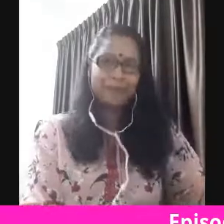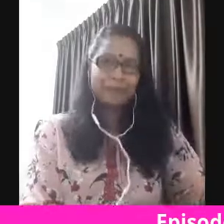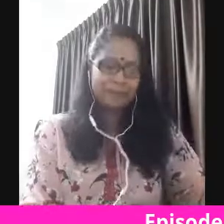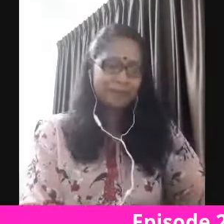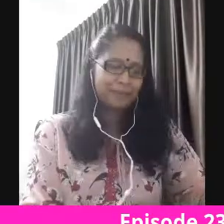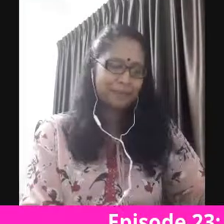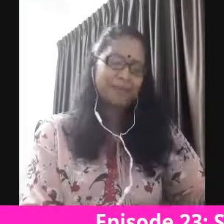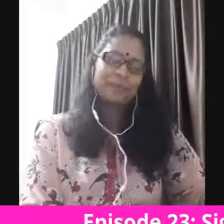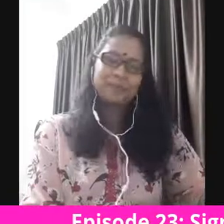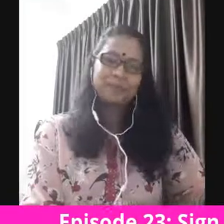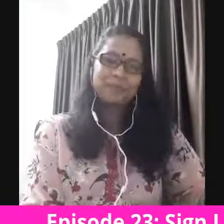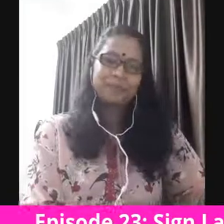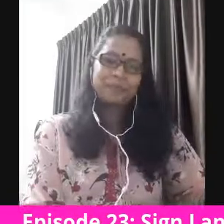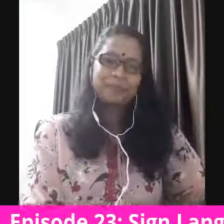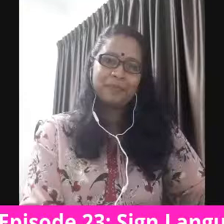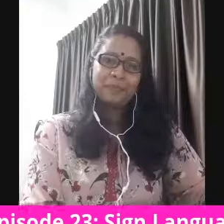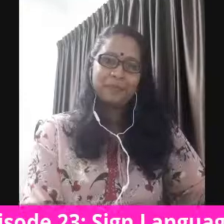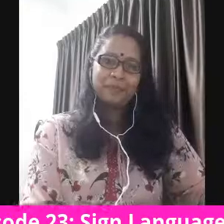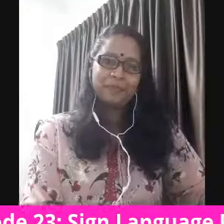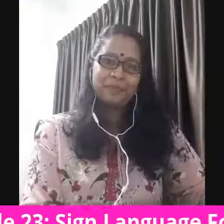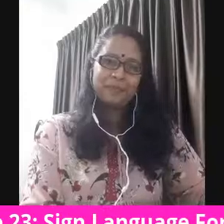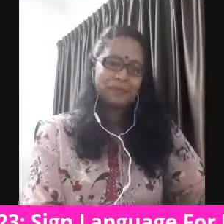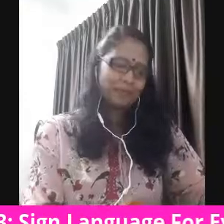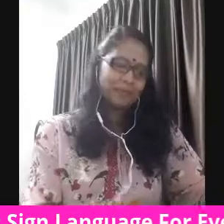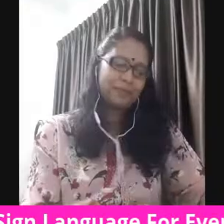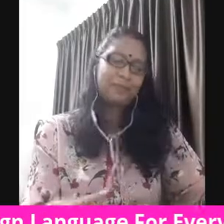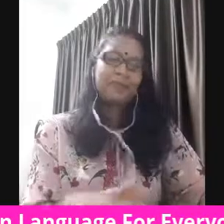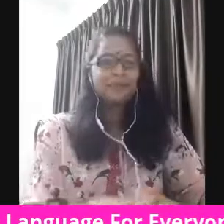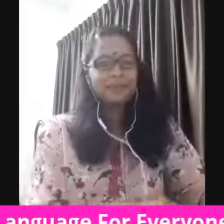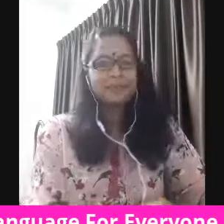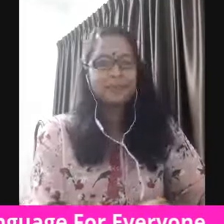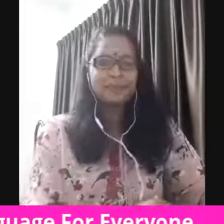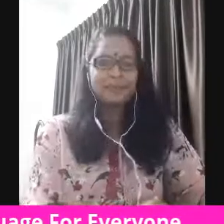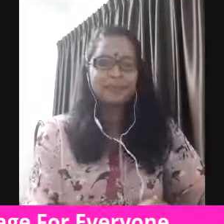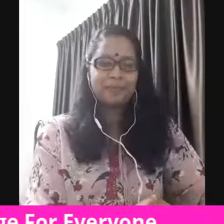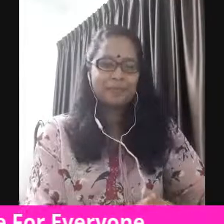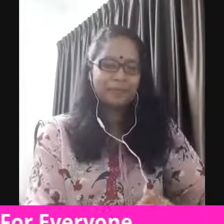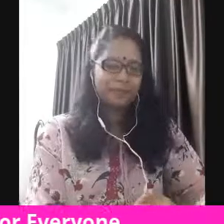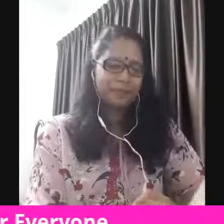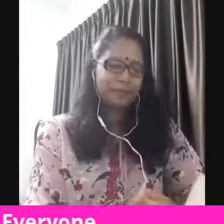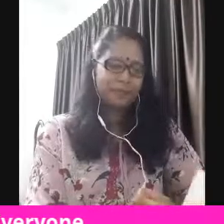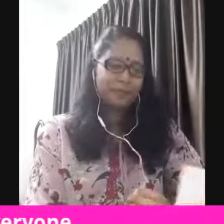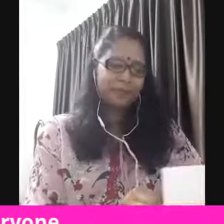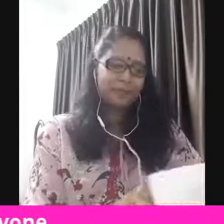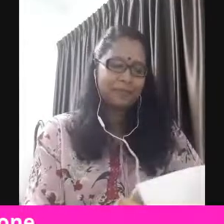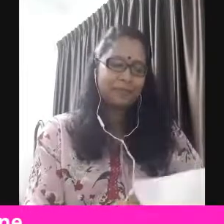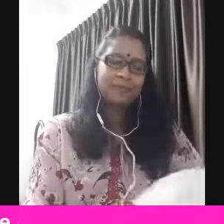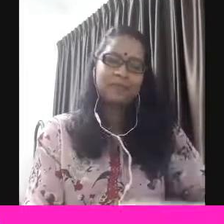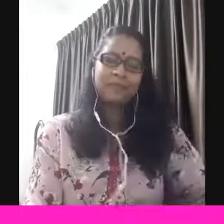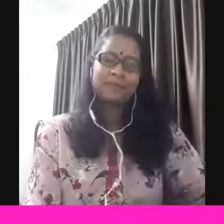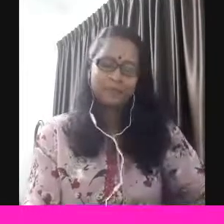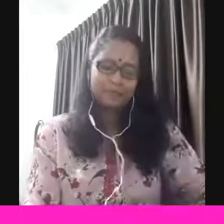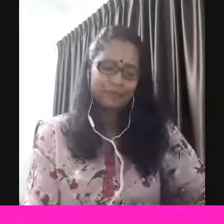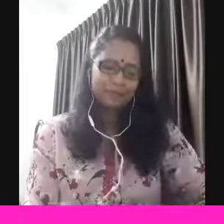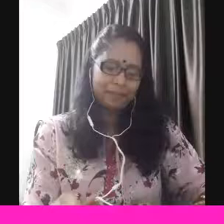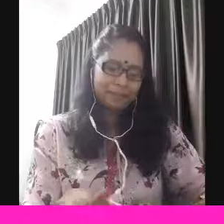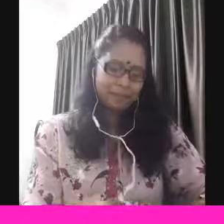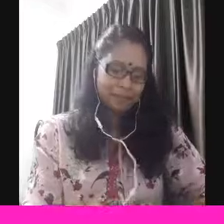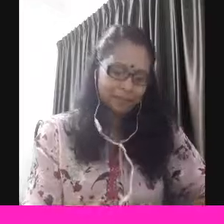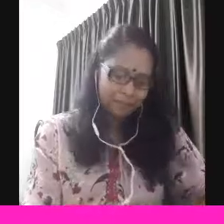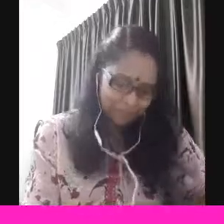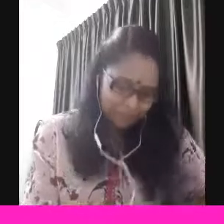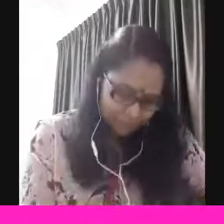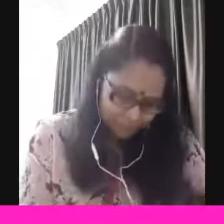their community as well. So yeah, moving on. All right, so yes, teacher, just wanted to ask, is